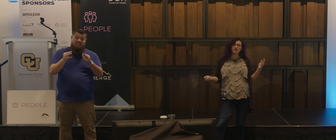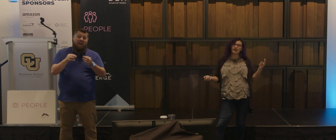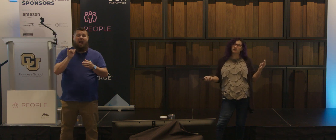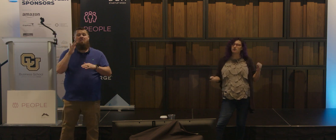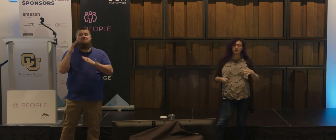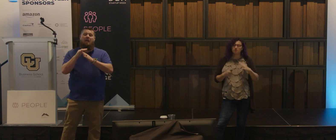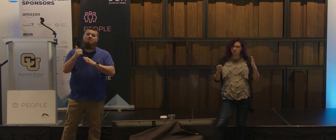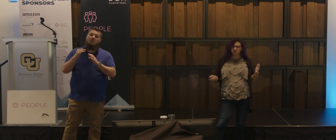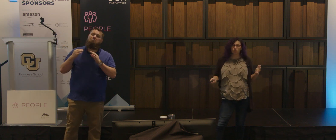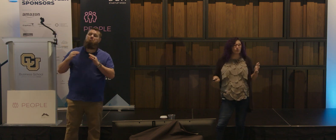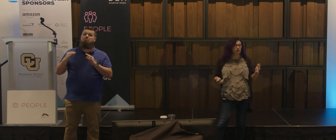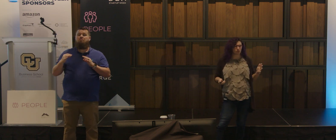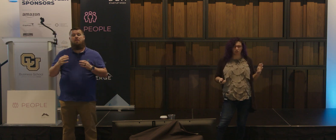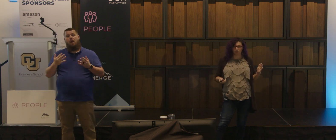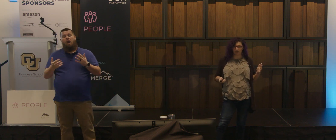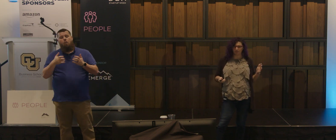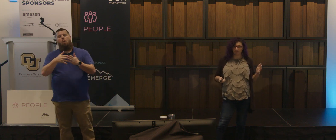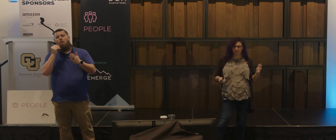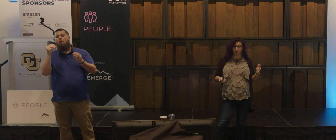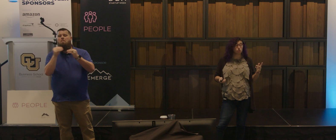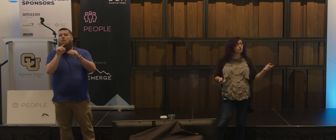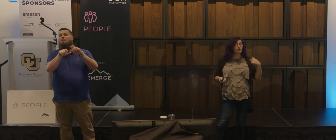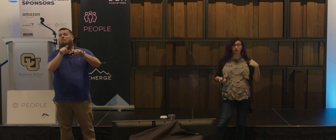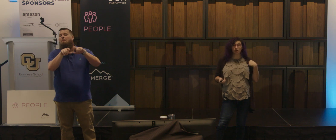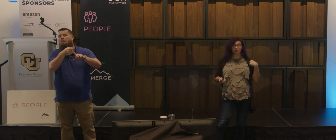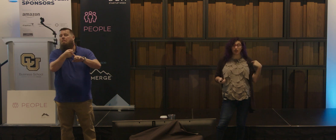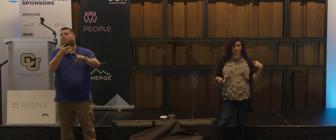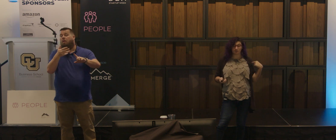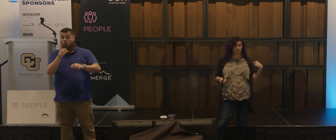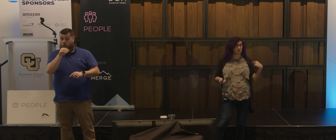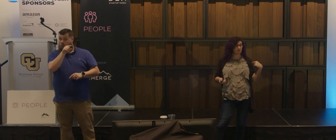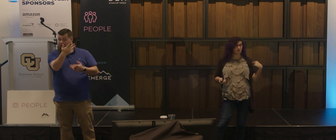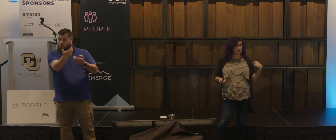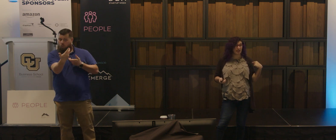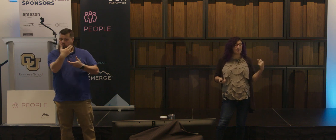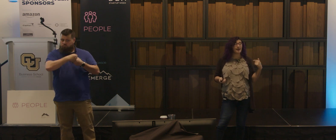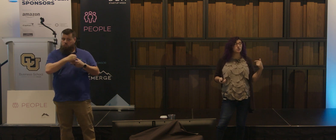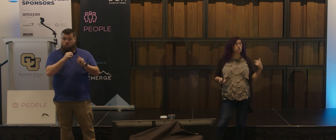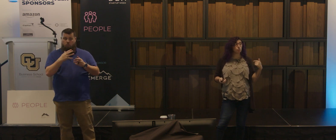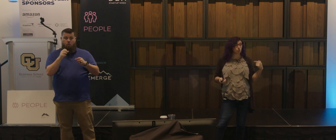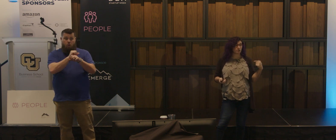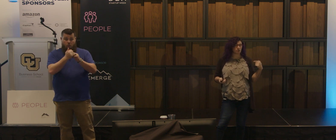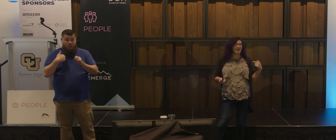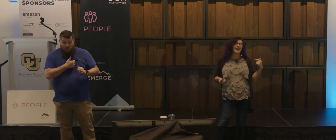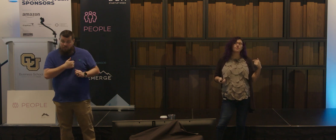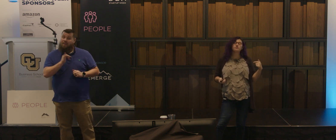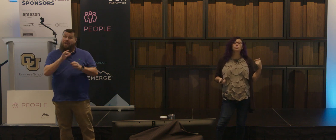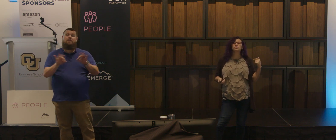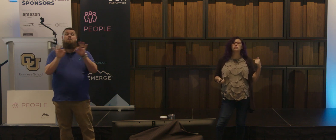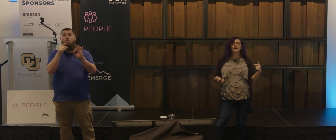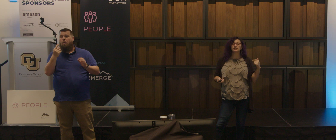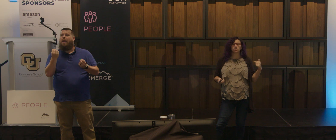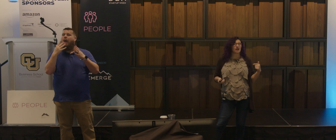our top 10. We want to learn a little more here. Do they want to work with us? And that's a huge question. How many